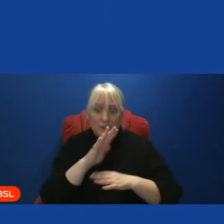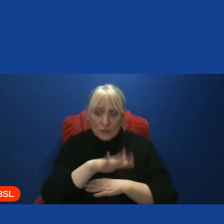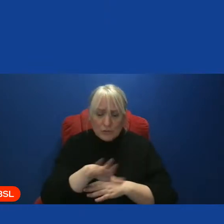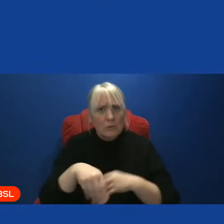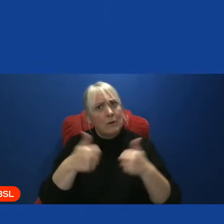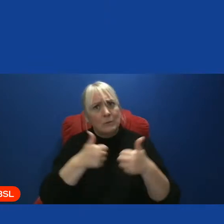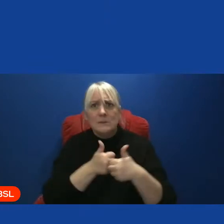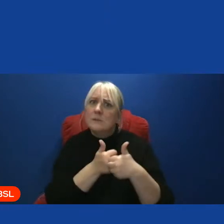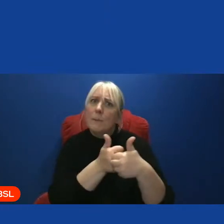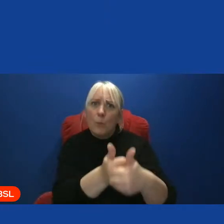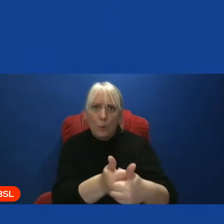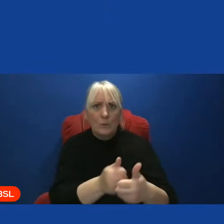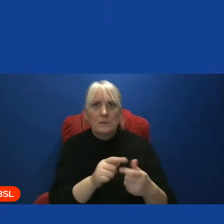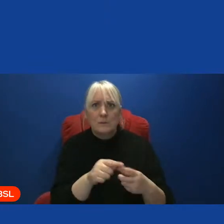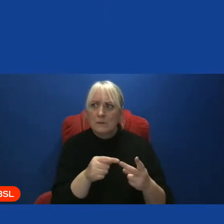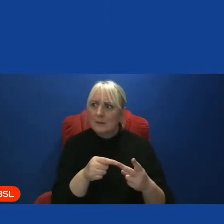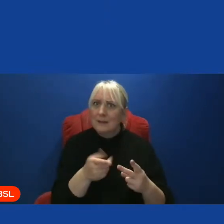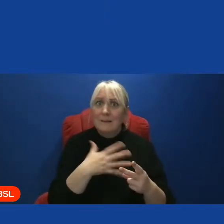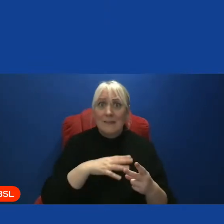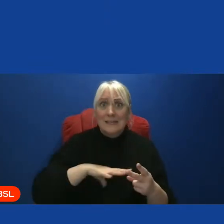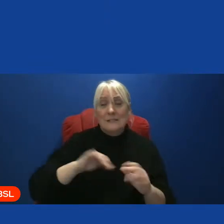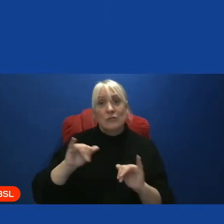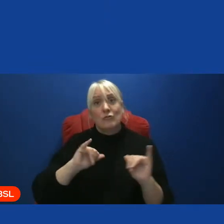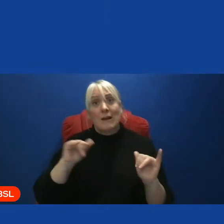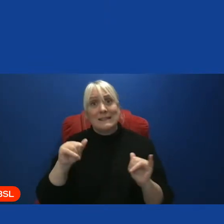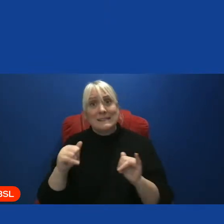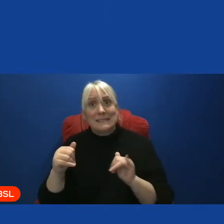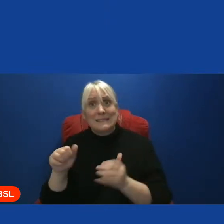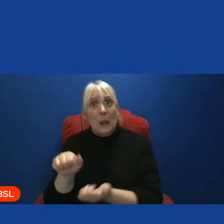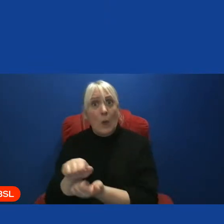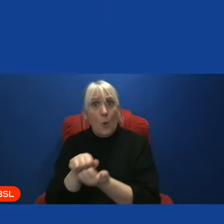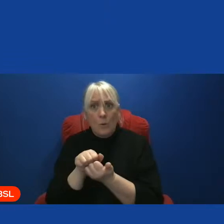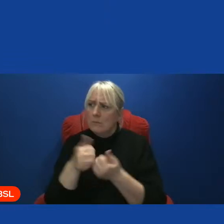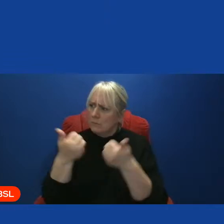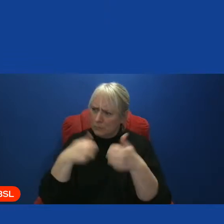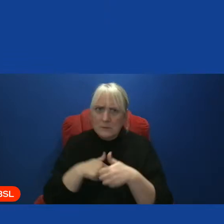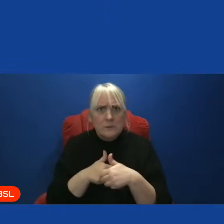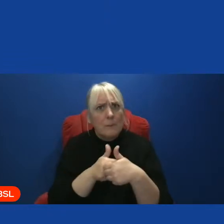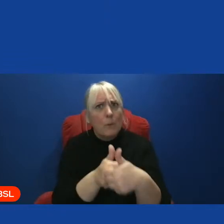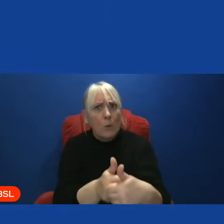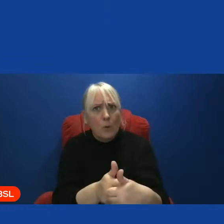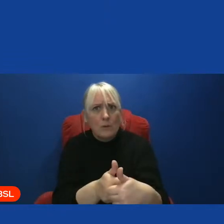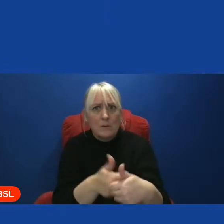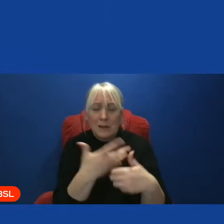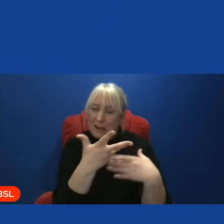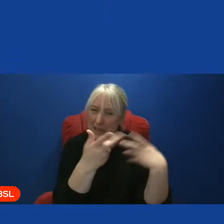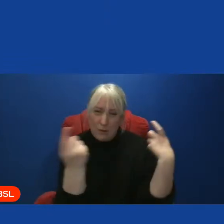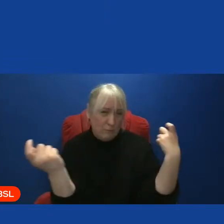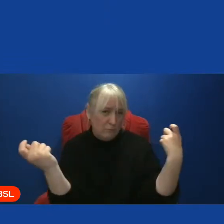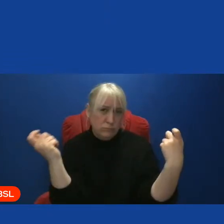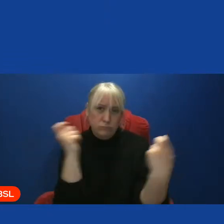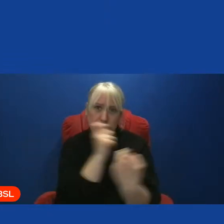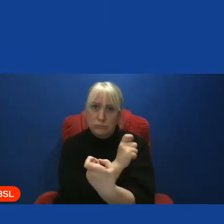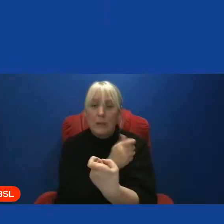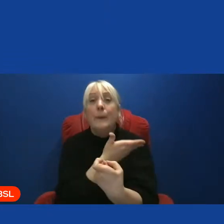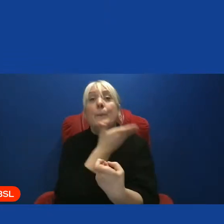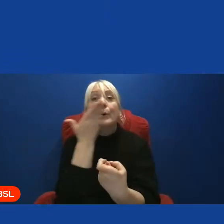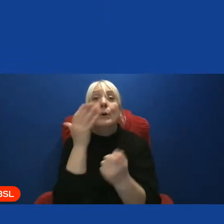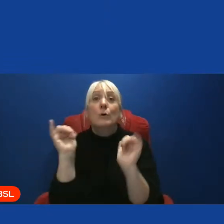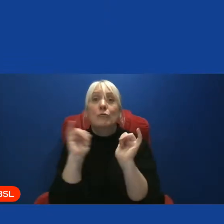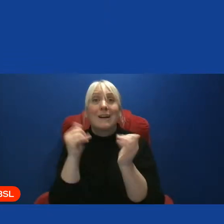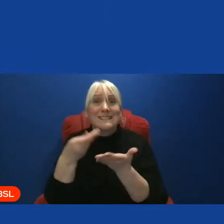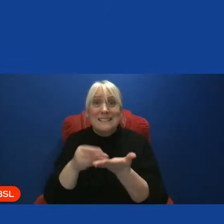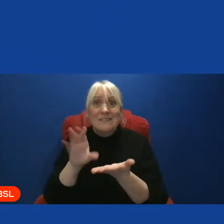If they need a crisis loan, if they are in crisis, you support them. Now what do we see? No crisis fund.